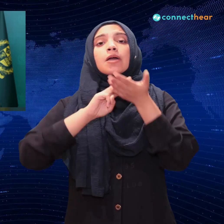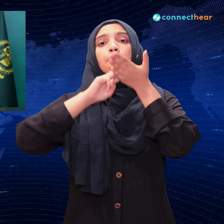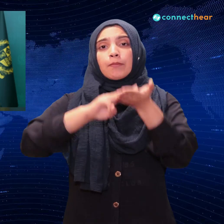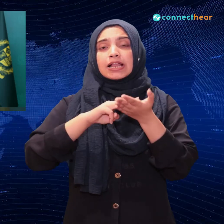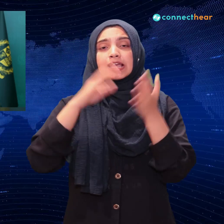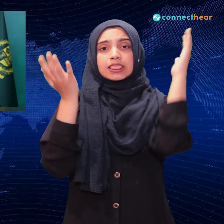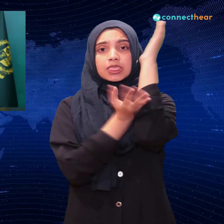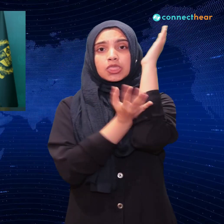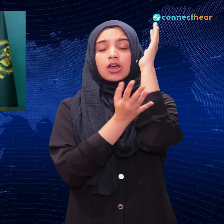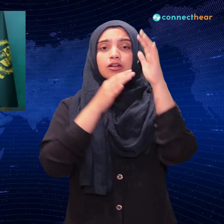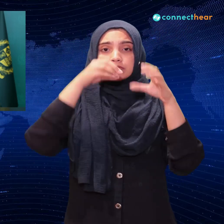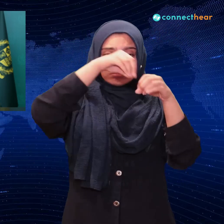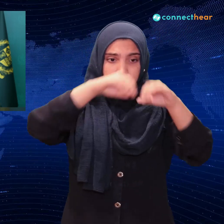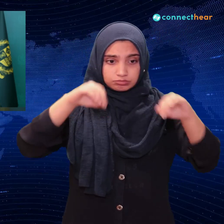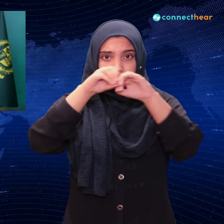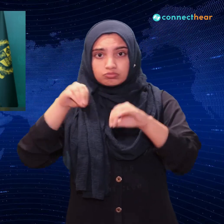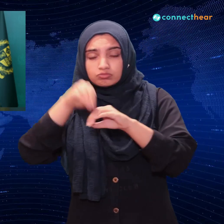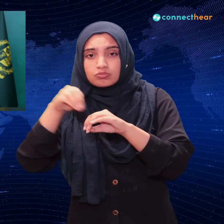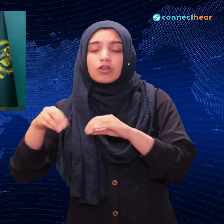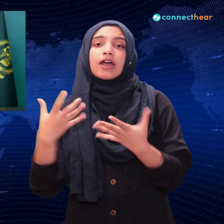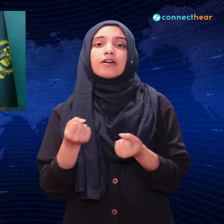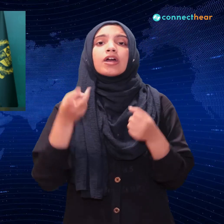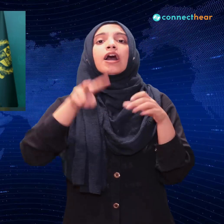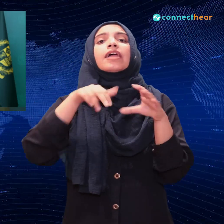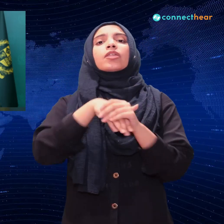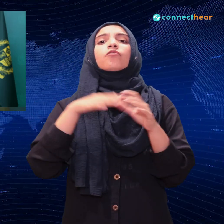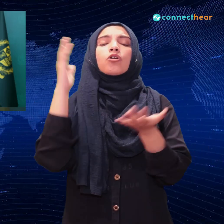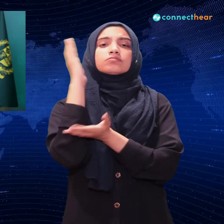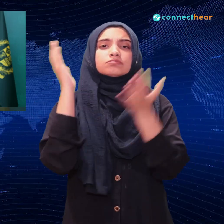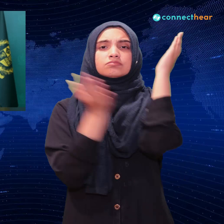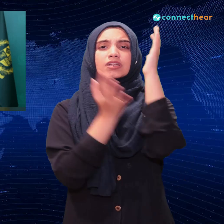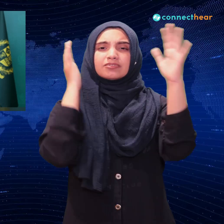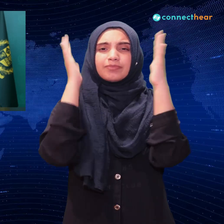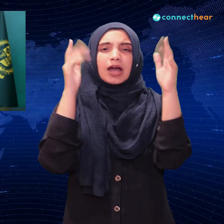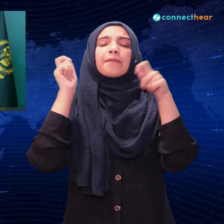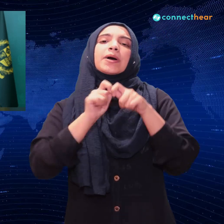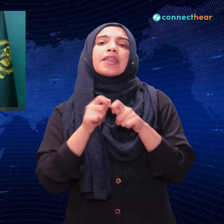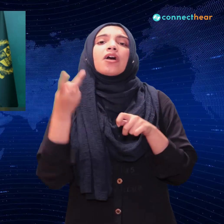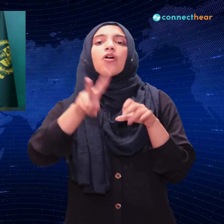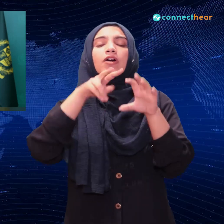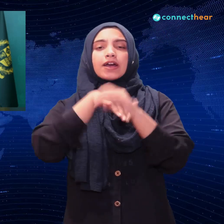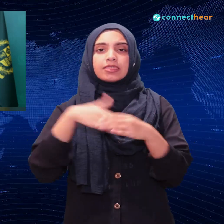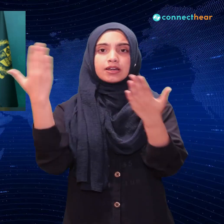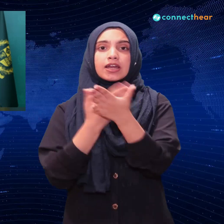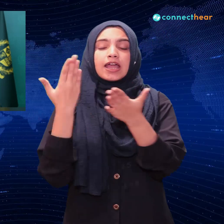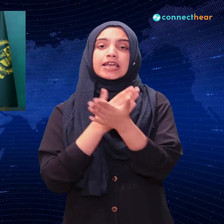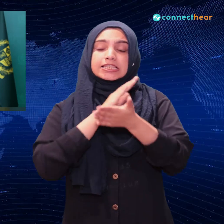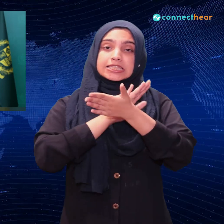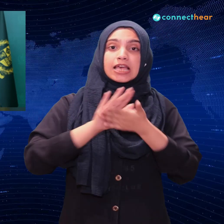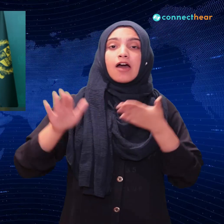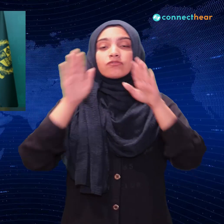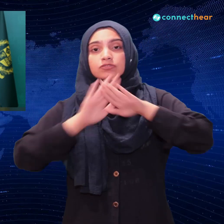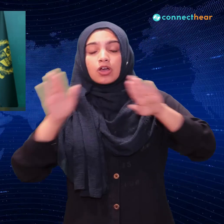preserving natural habitats, switching to renewable energy, removing pollution from our